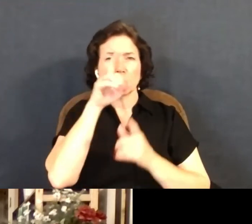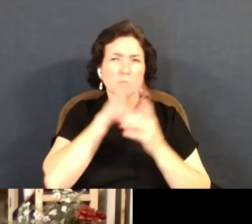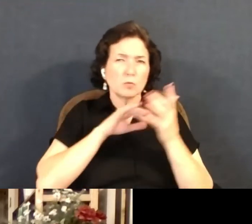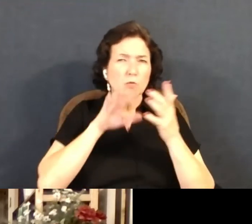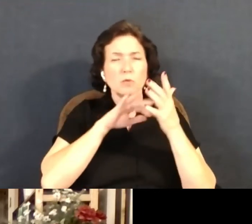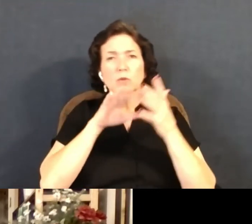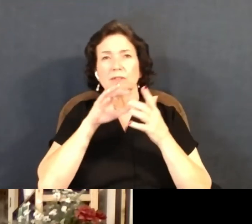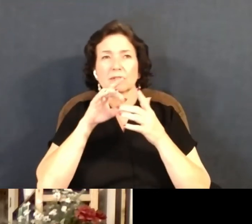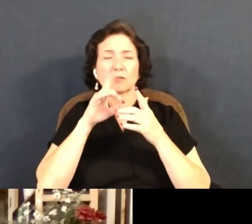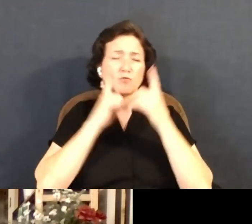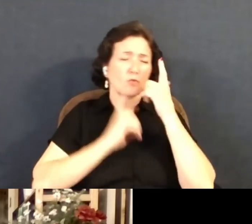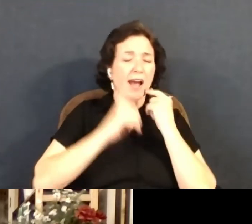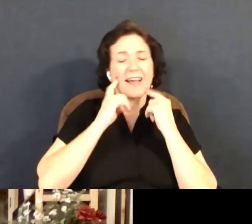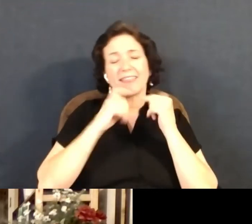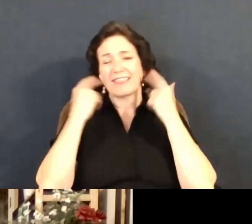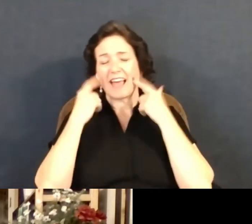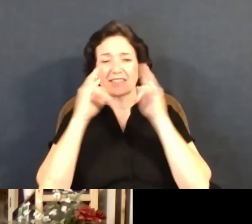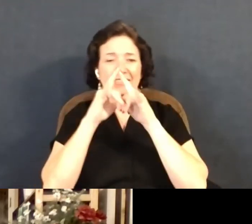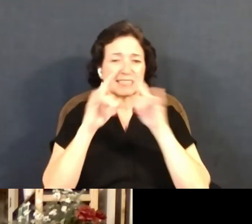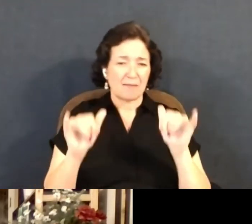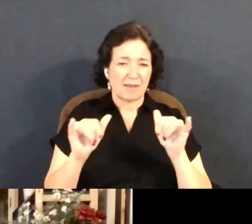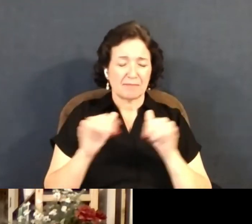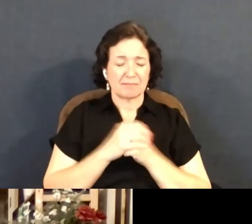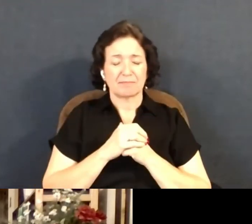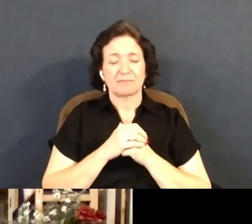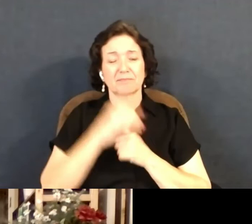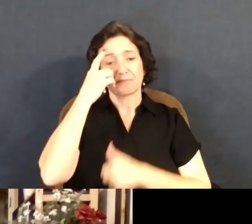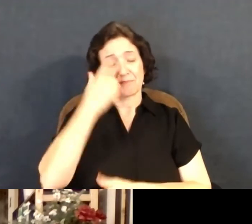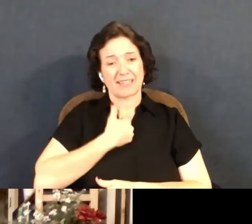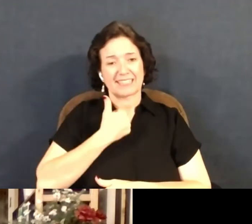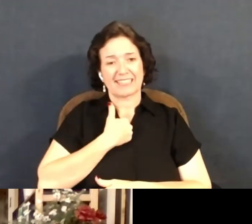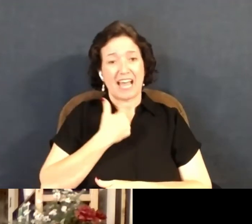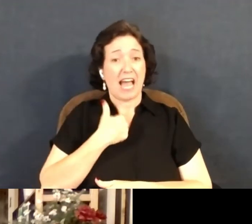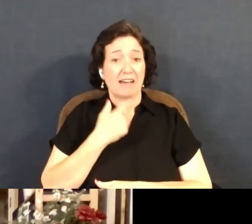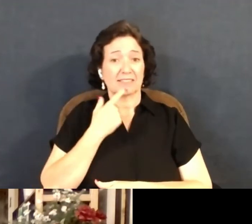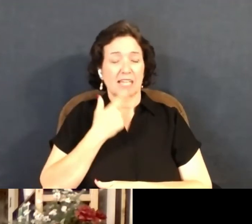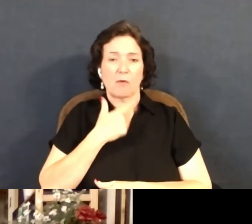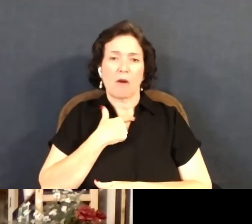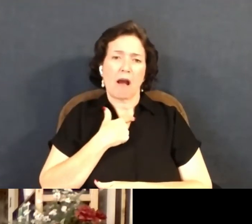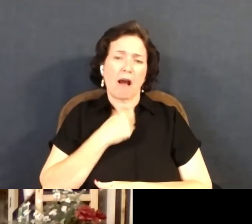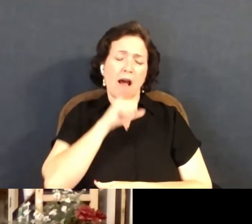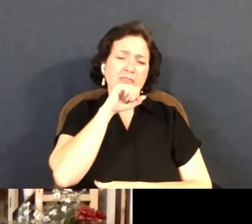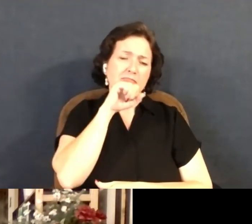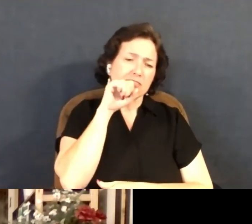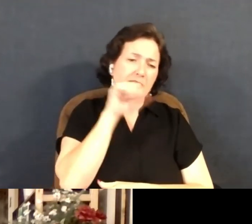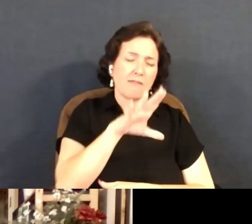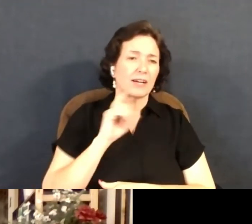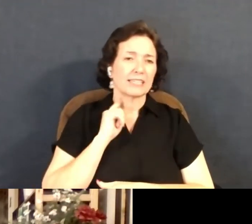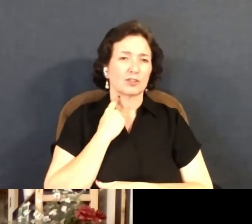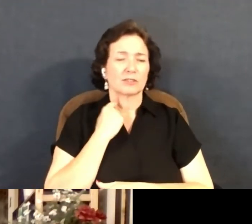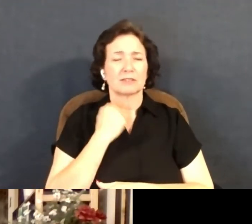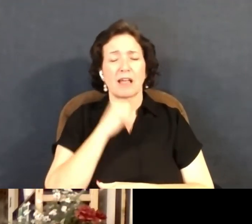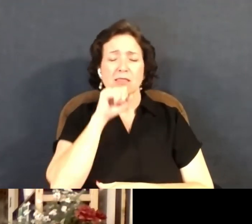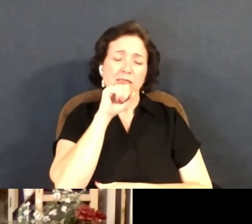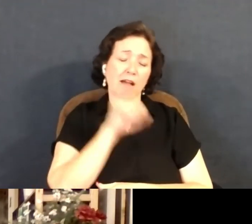the same time. As for me, I can just say that I love her accent and I love her stories.